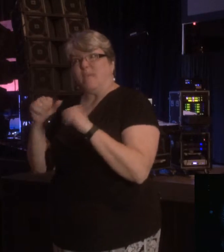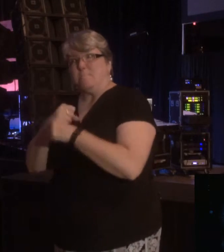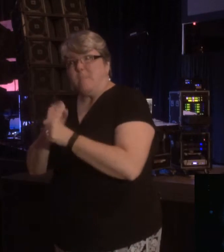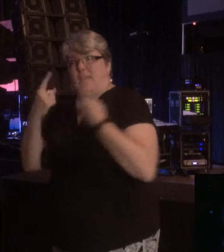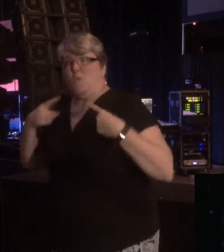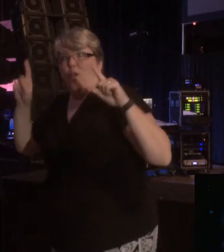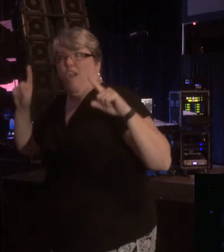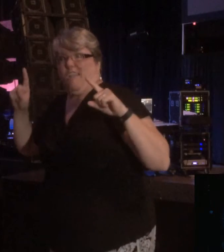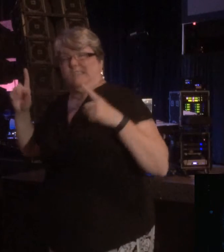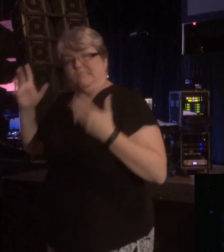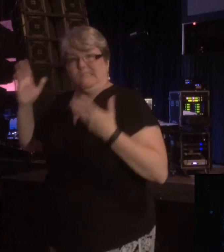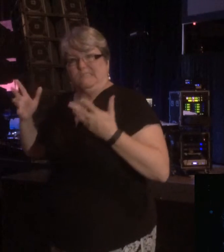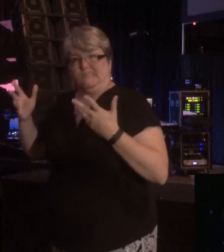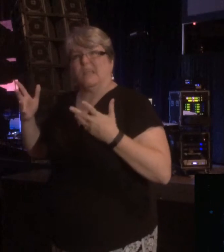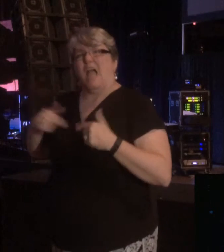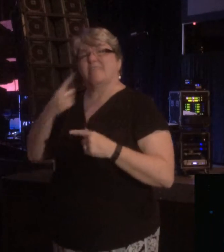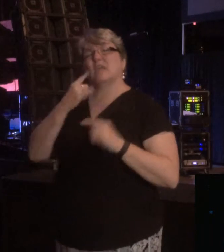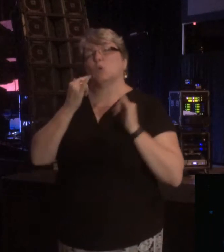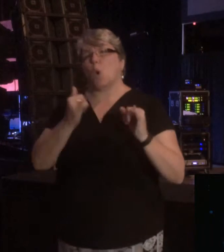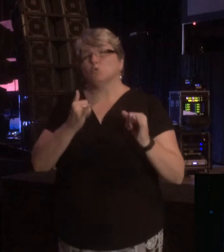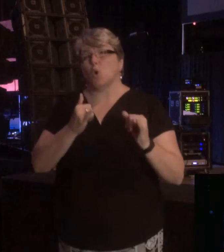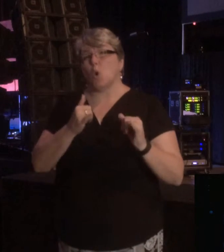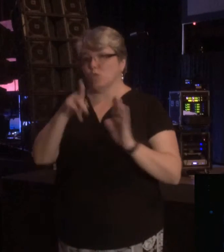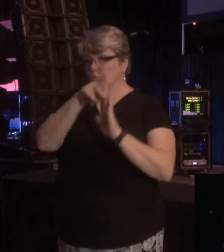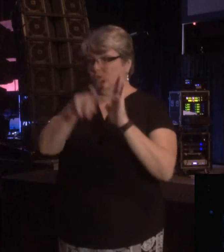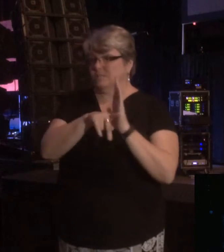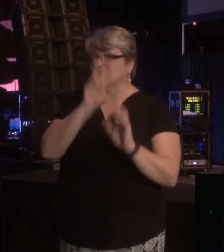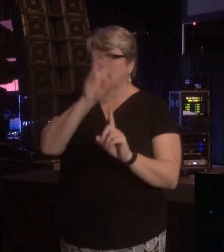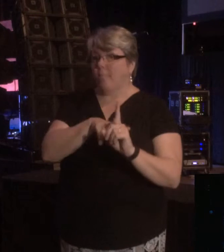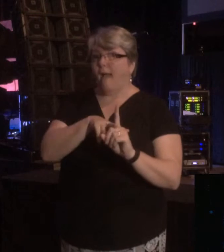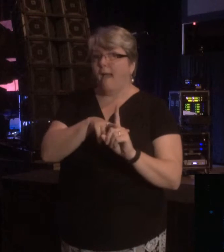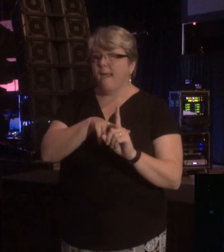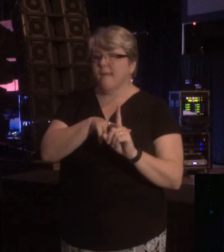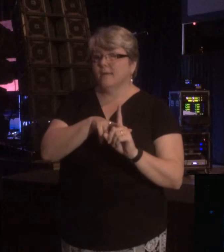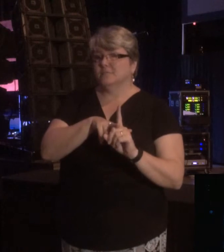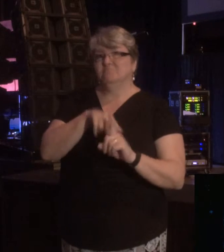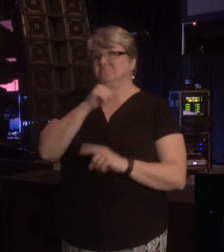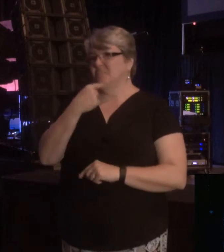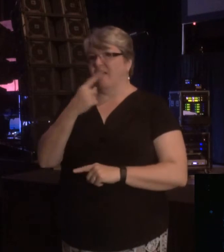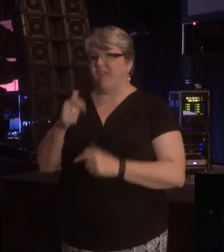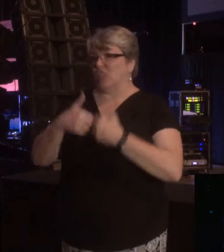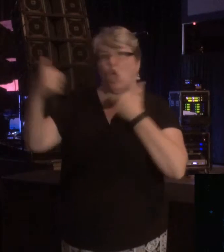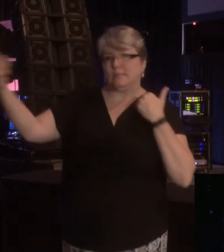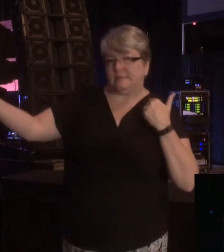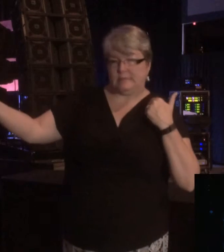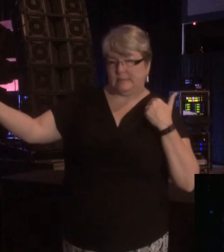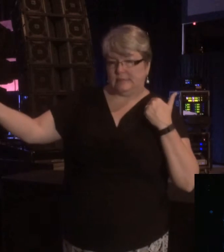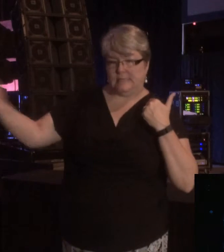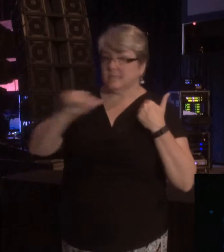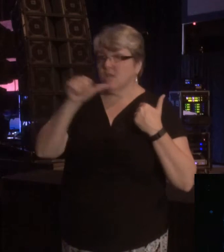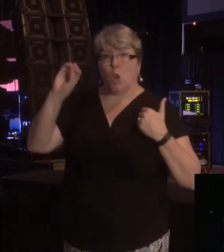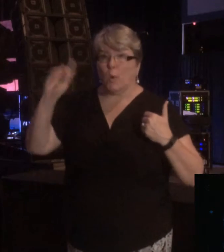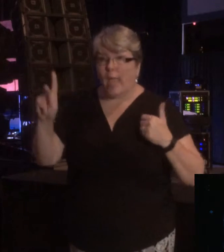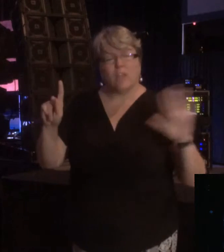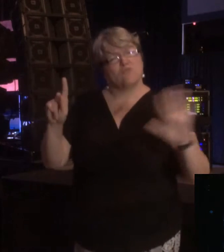is that a wise thing to do? And we're going to let you take that one, since you read and I don't.